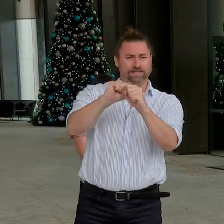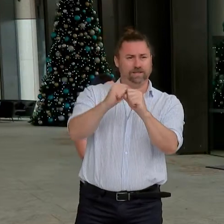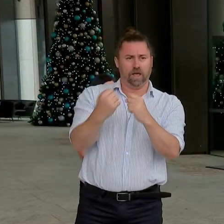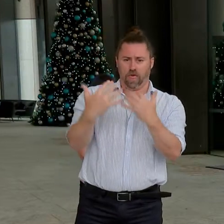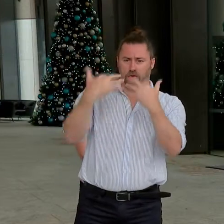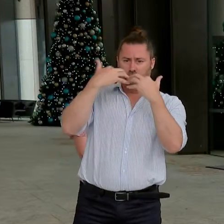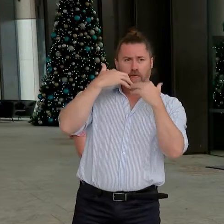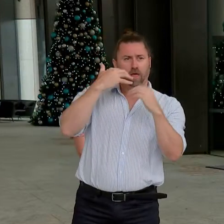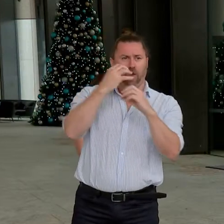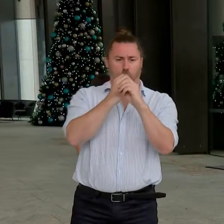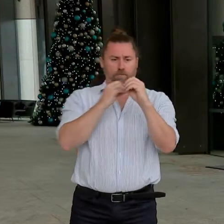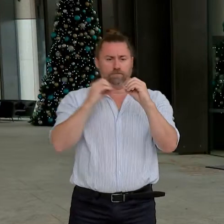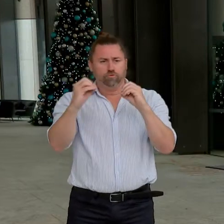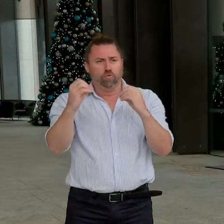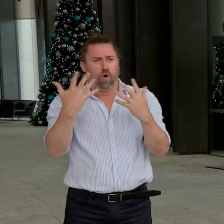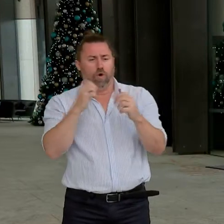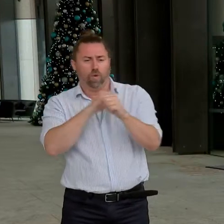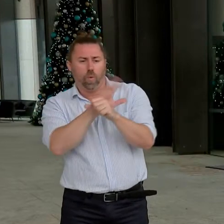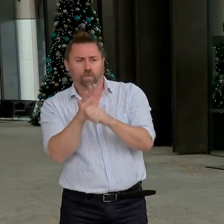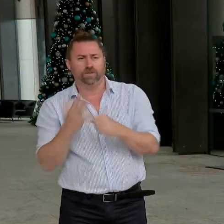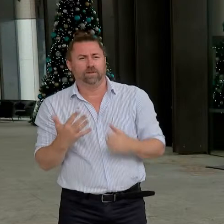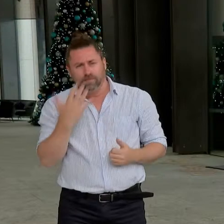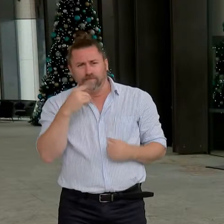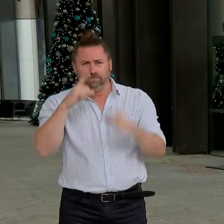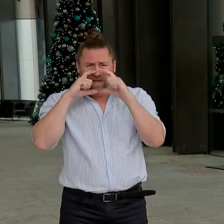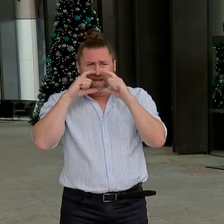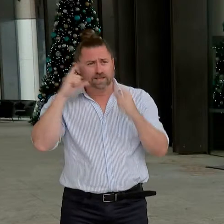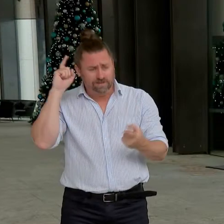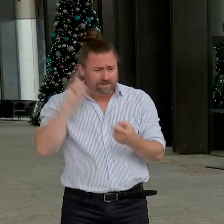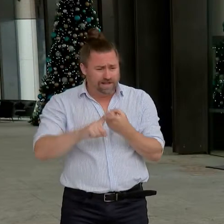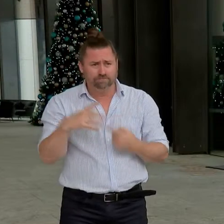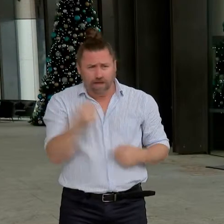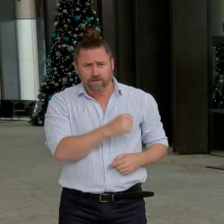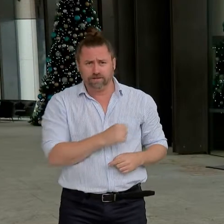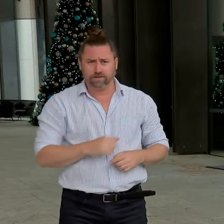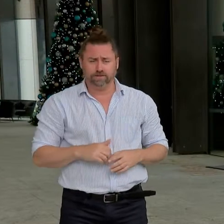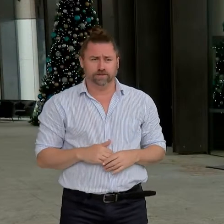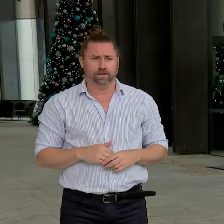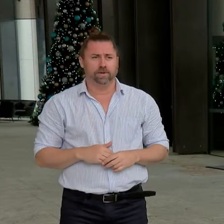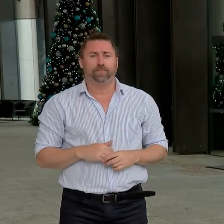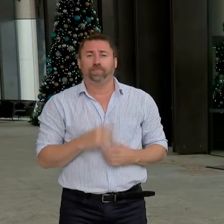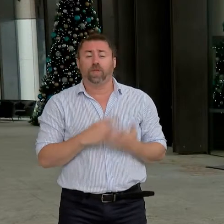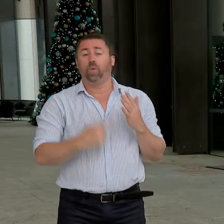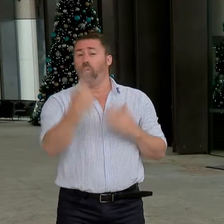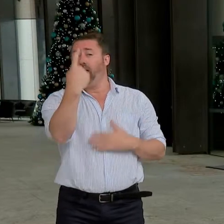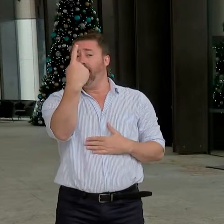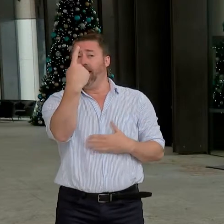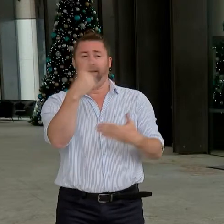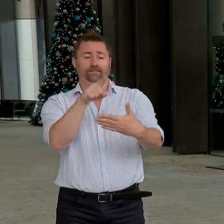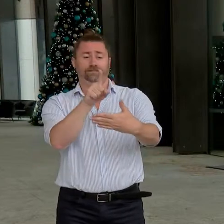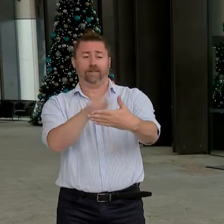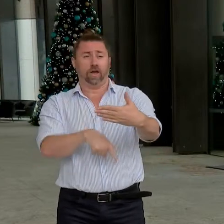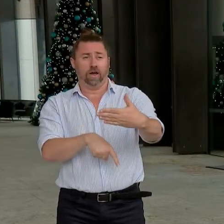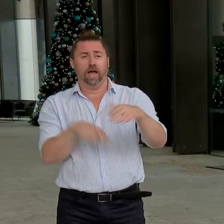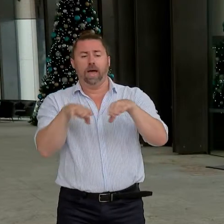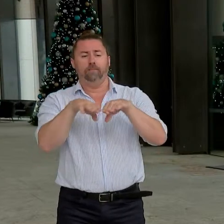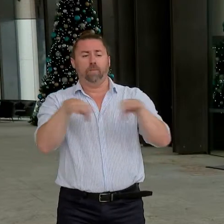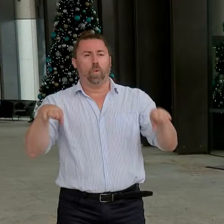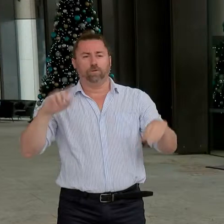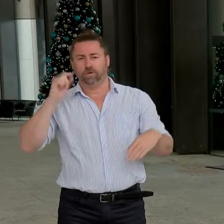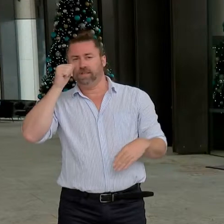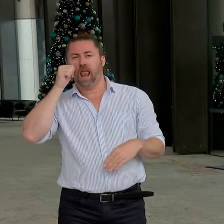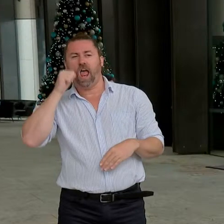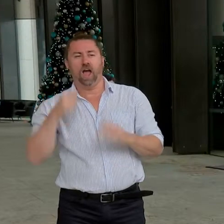That message remains very strong, and we'll continue to hear it. We only issued one penalty infringement notice for a border breach yesterday on the Gold